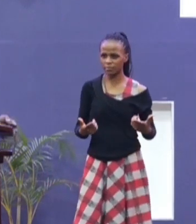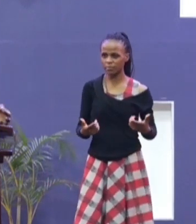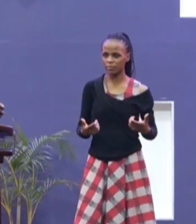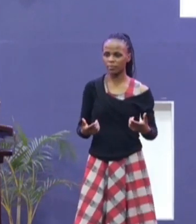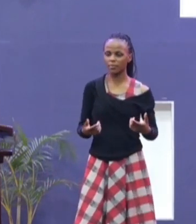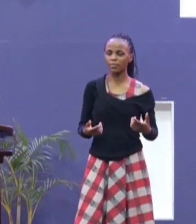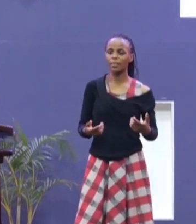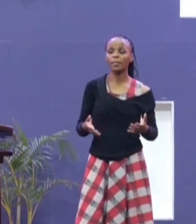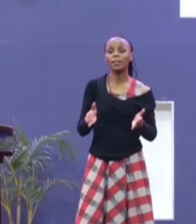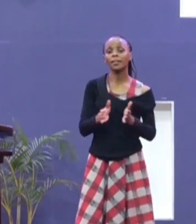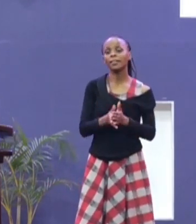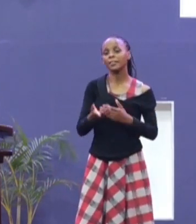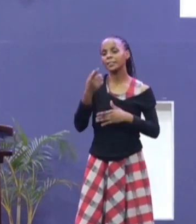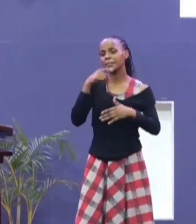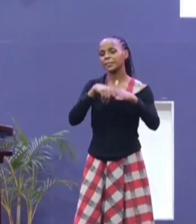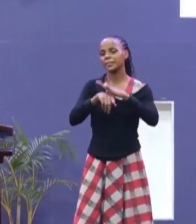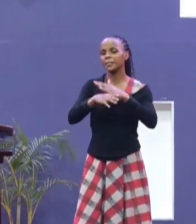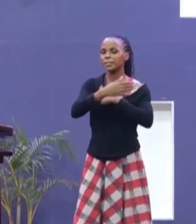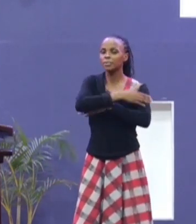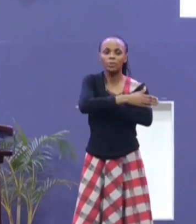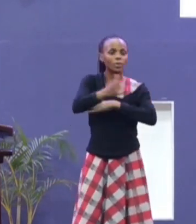and an entry door is